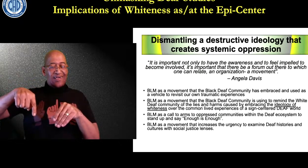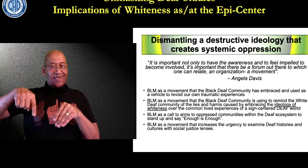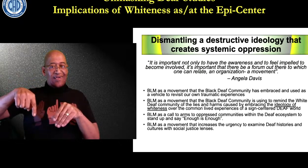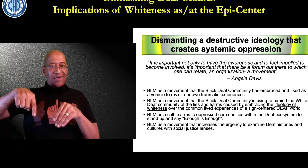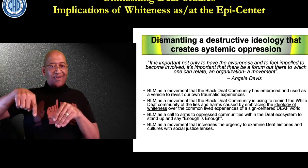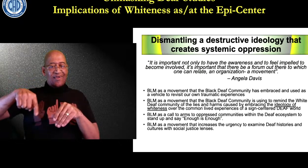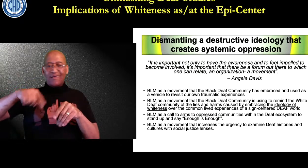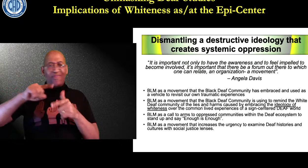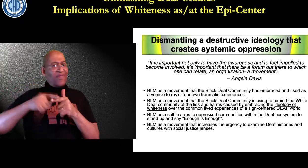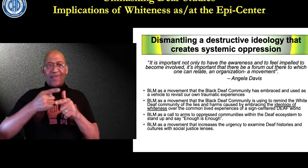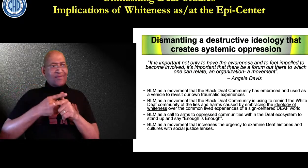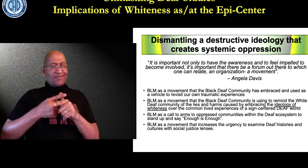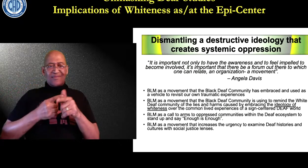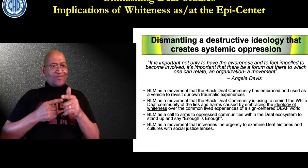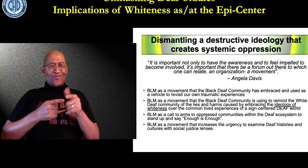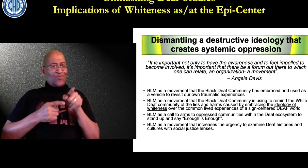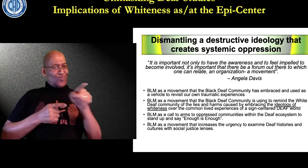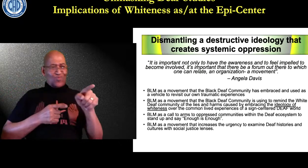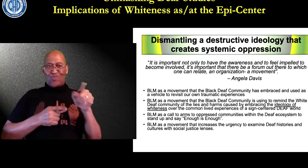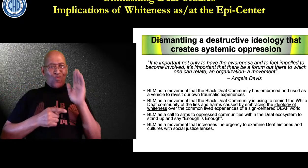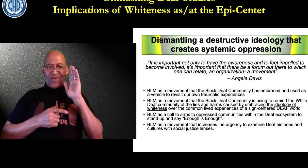And they're literally not including us.